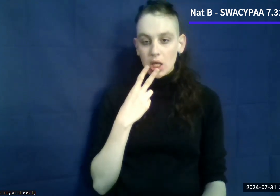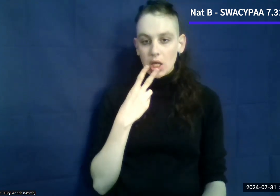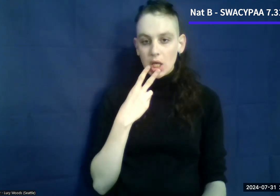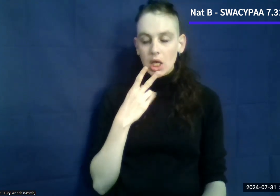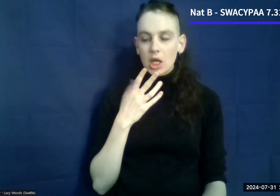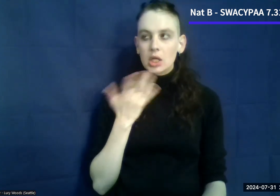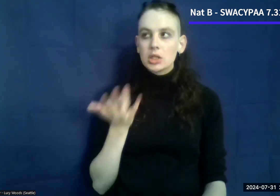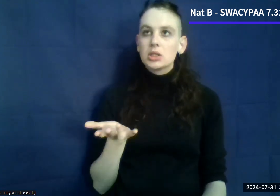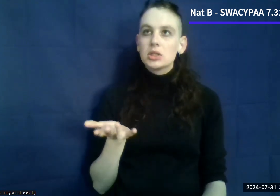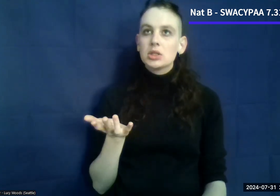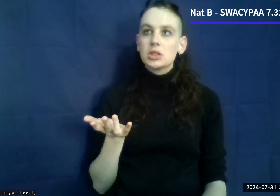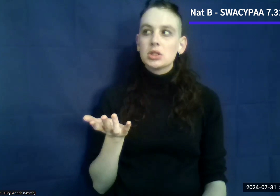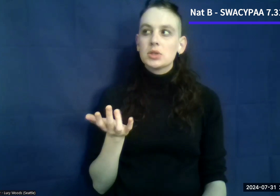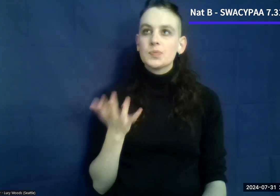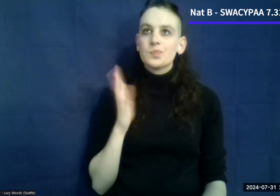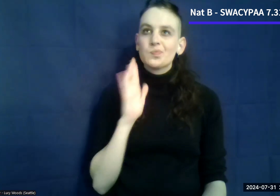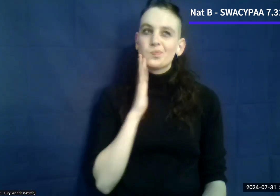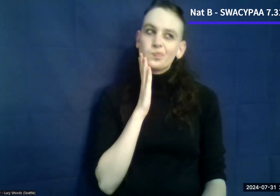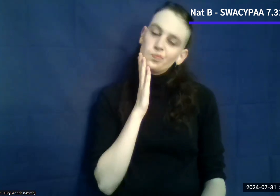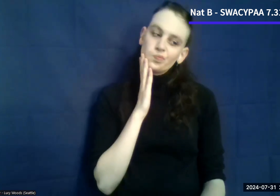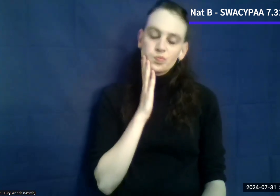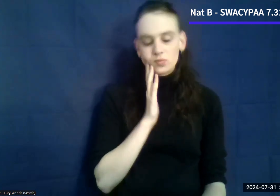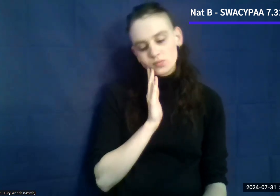like uh